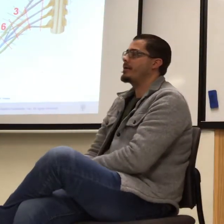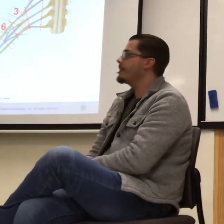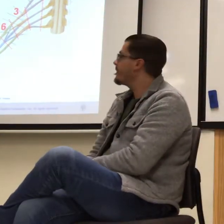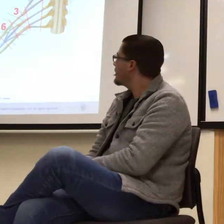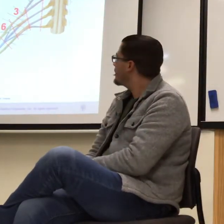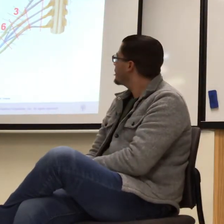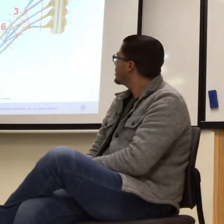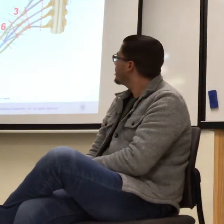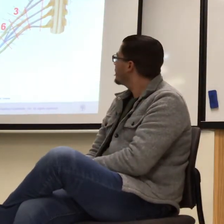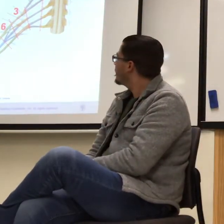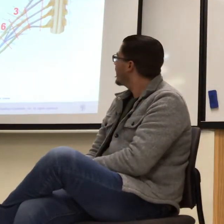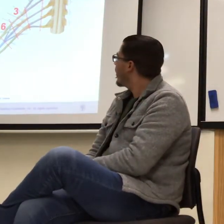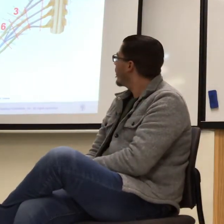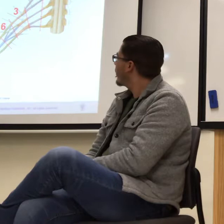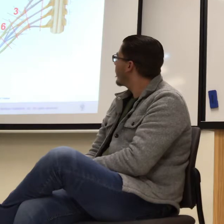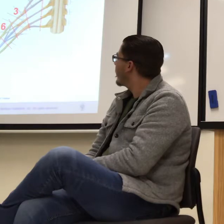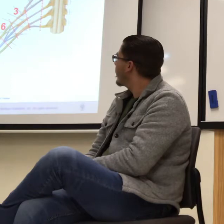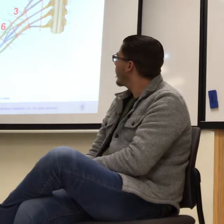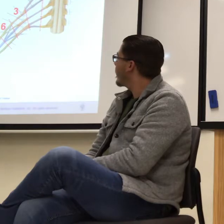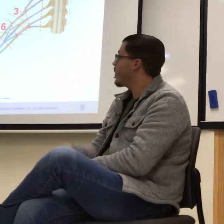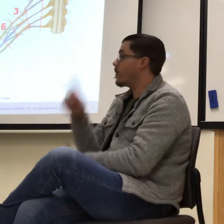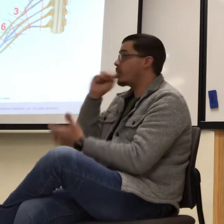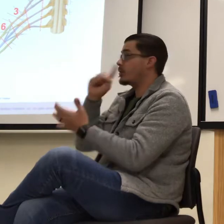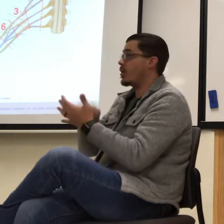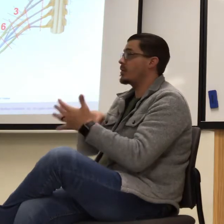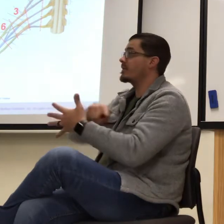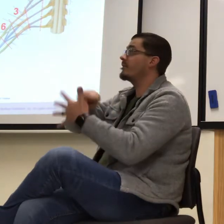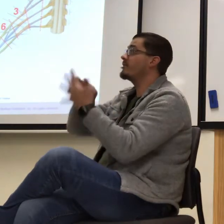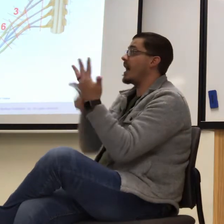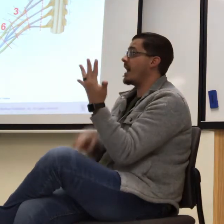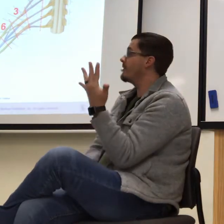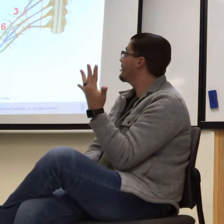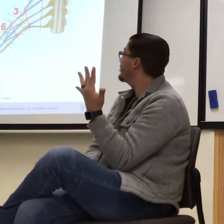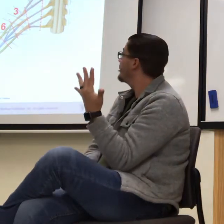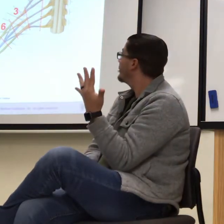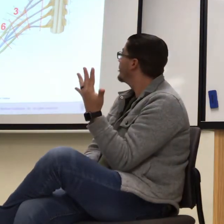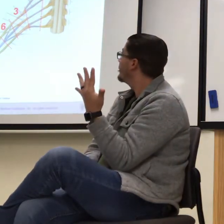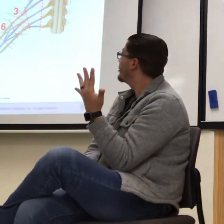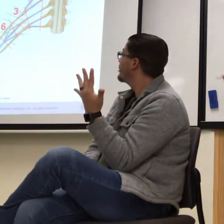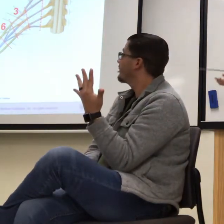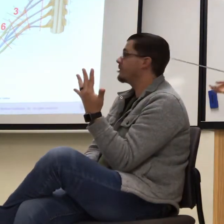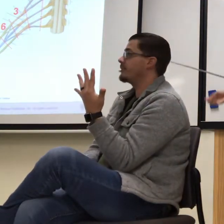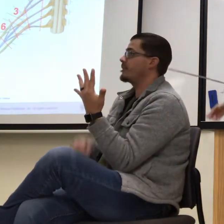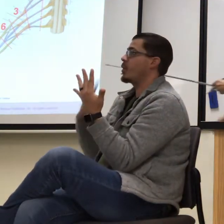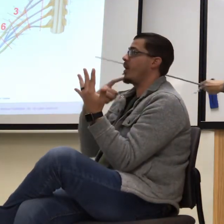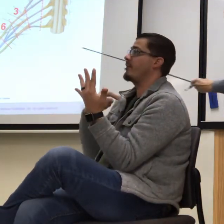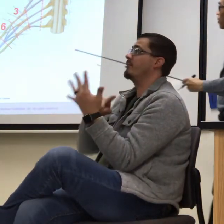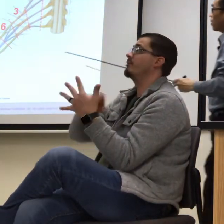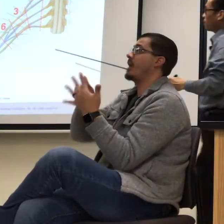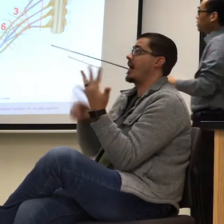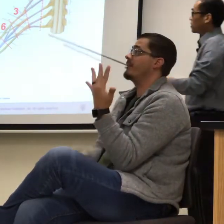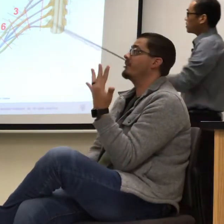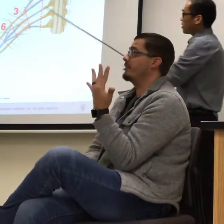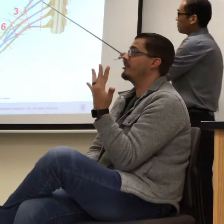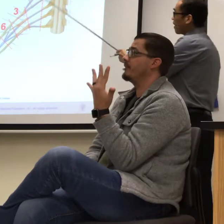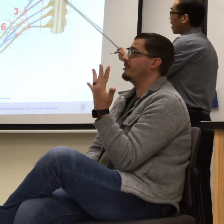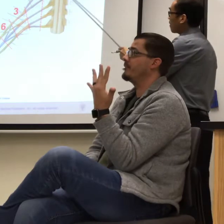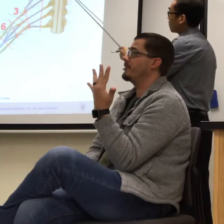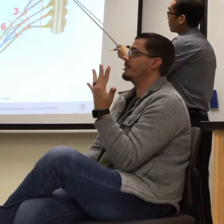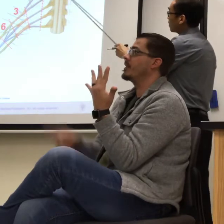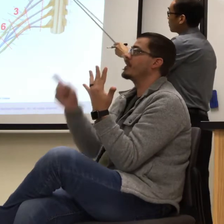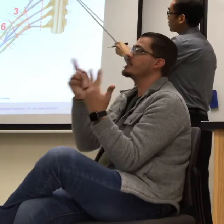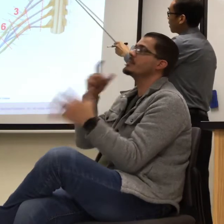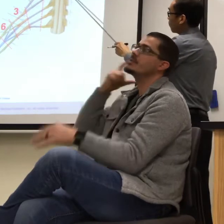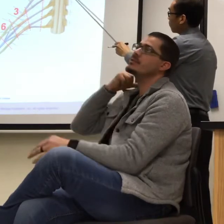And what we see is there's five of them. That's why I have the big number five there in red. Turns out this is